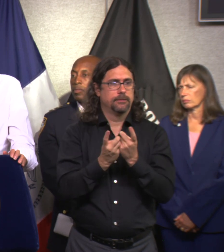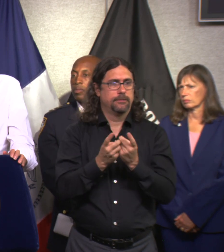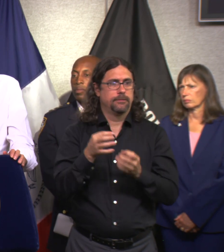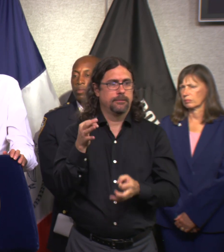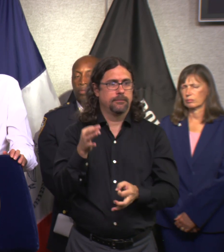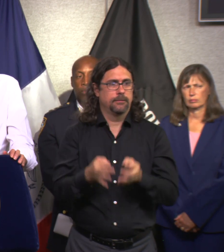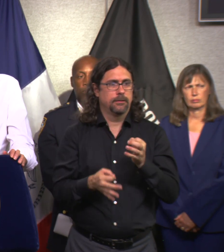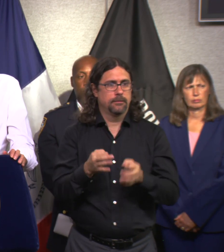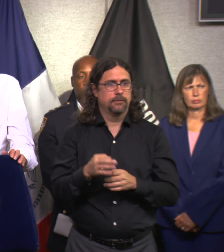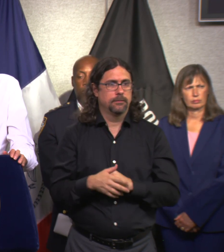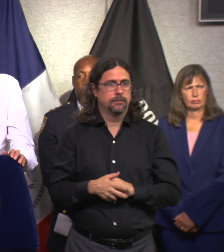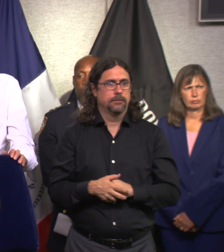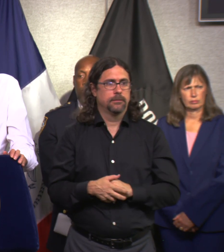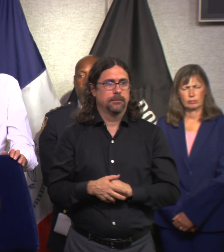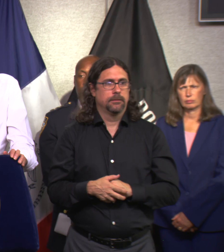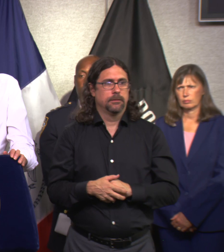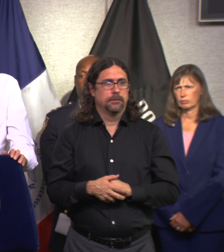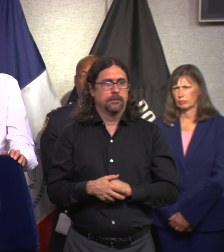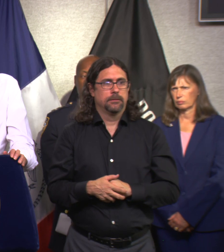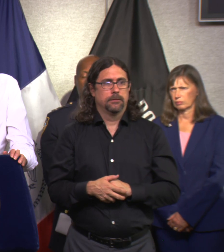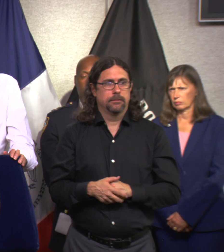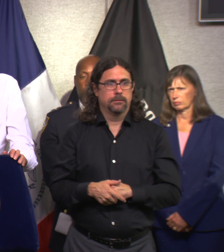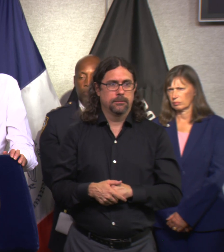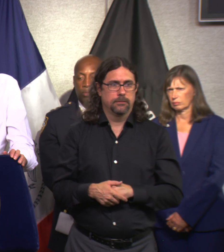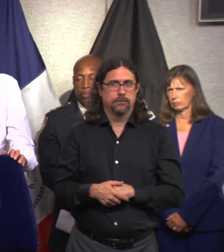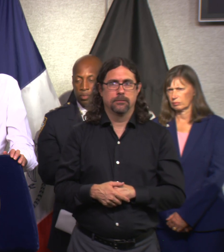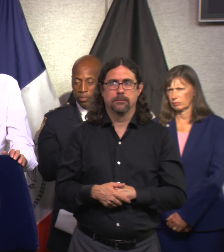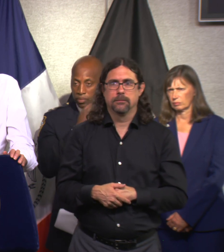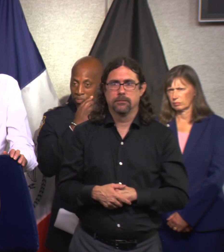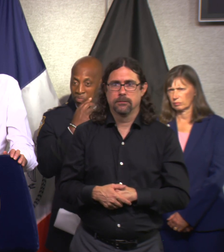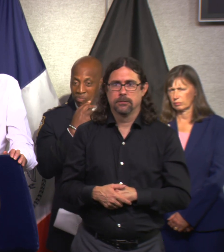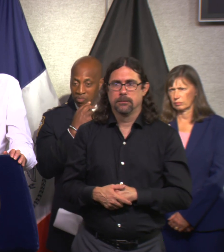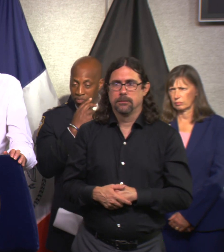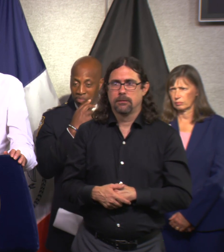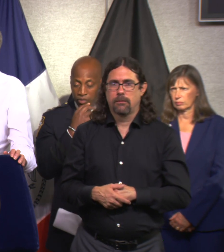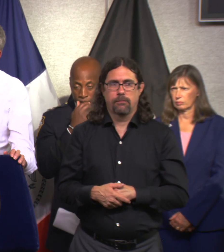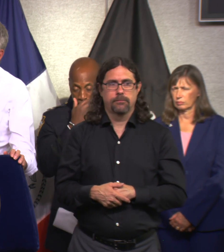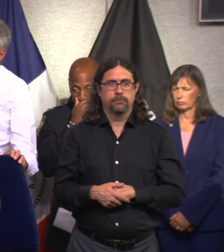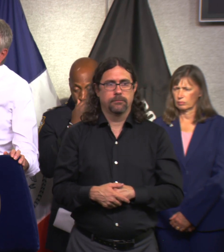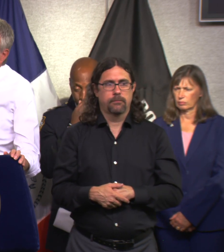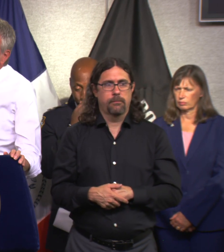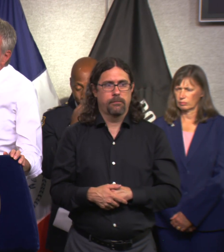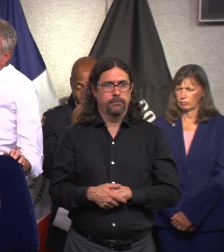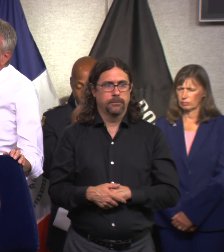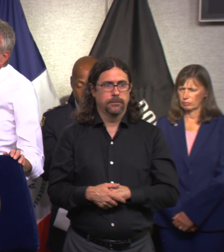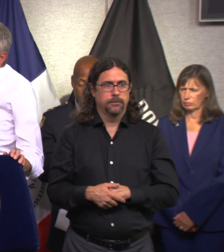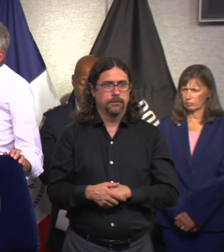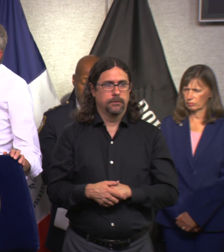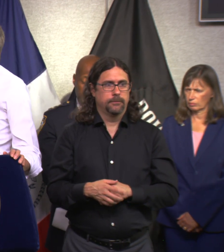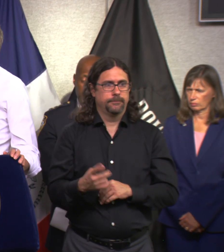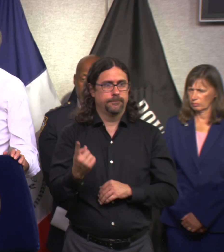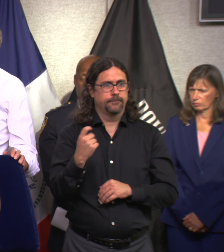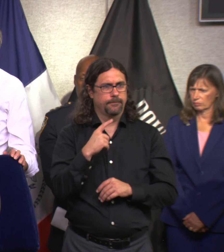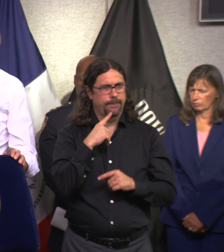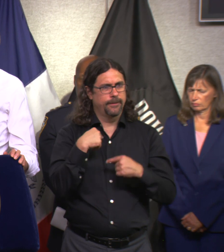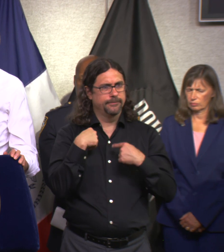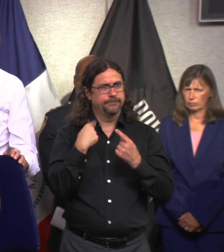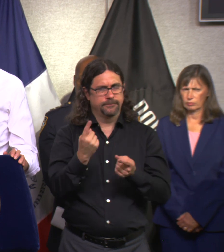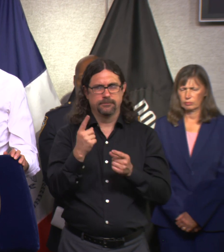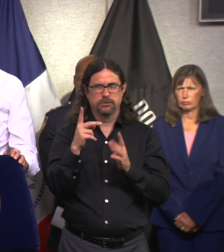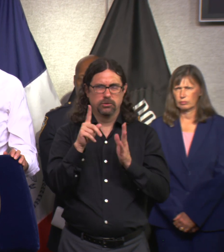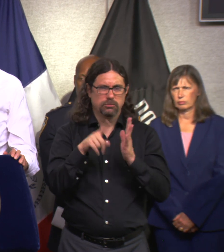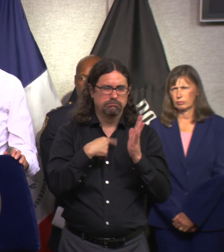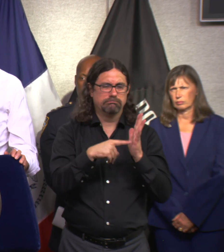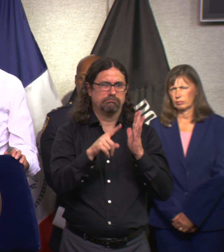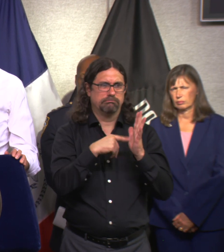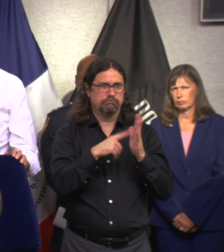when we proceeded. You've been criticizing President Trump since before he was elected. Absolutely. You held a press conference the day after he was elected talking about that New